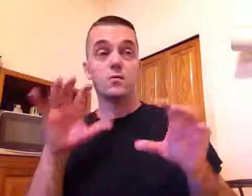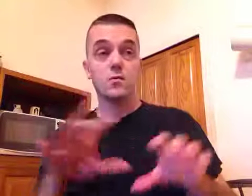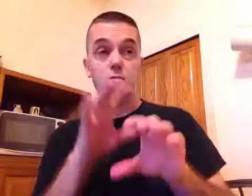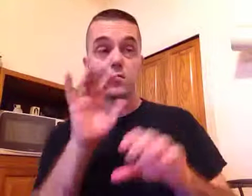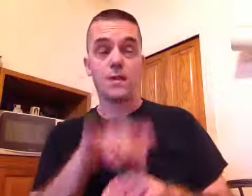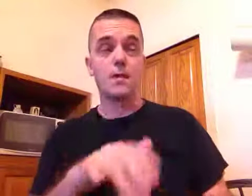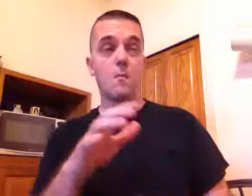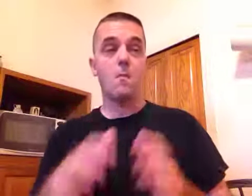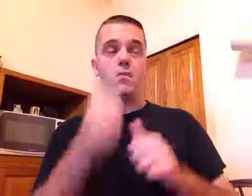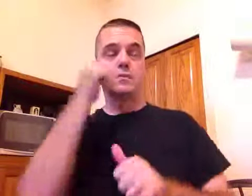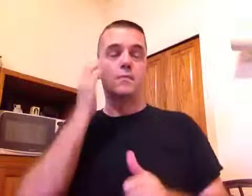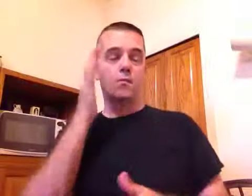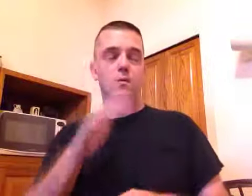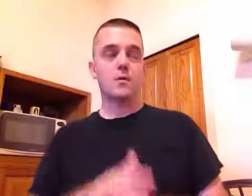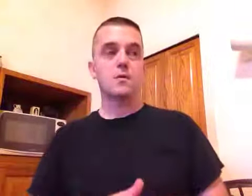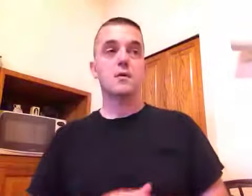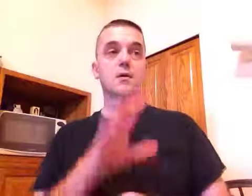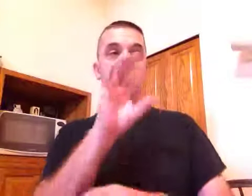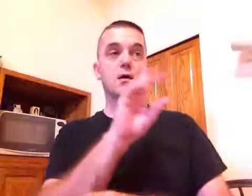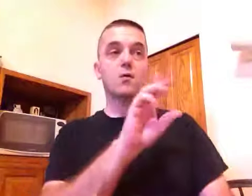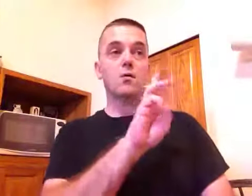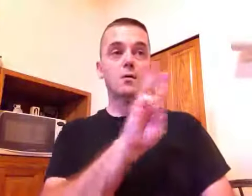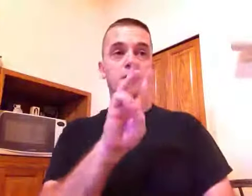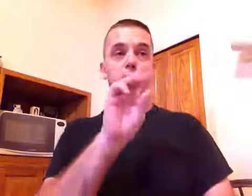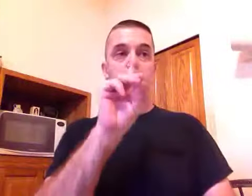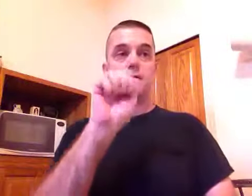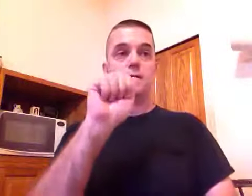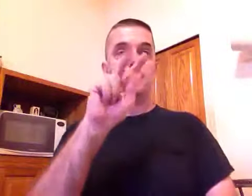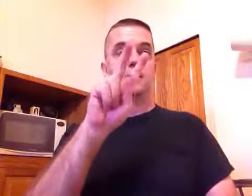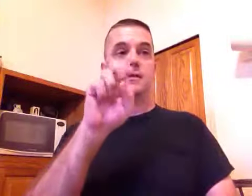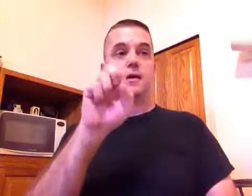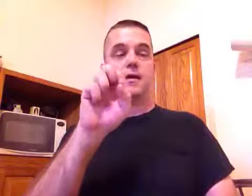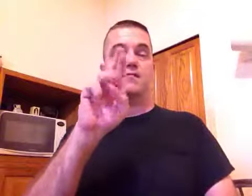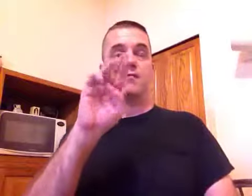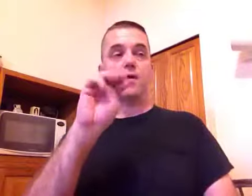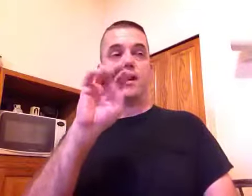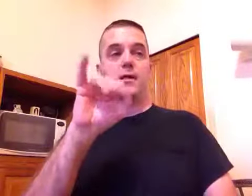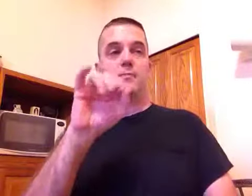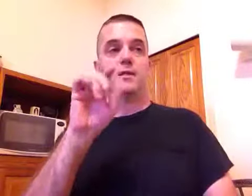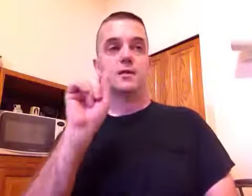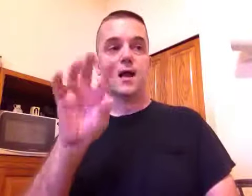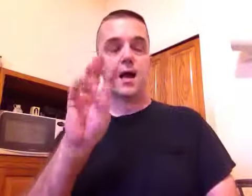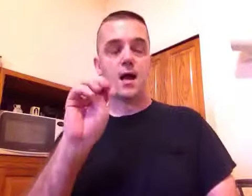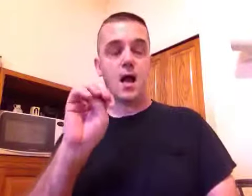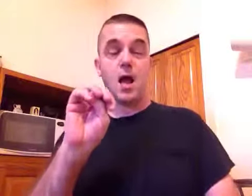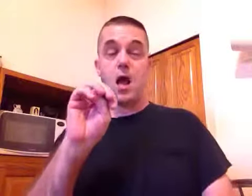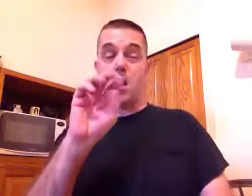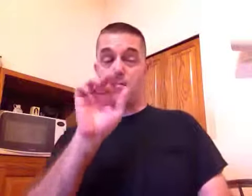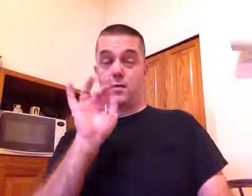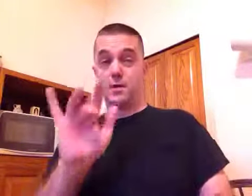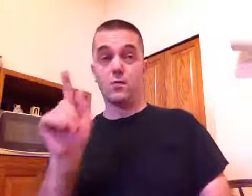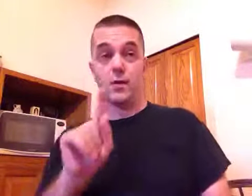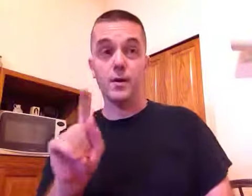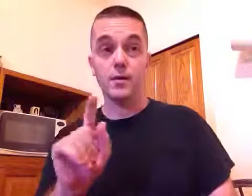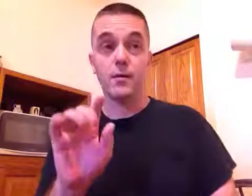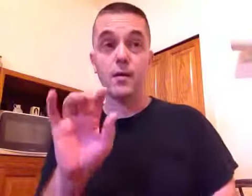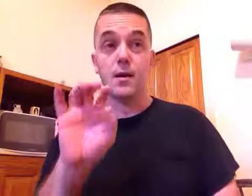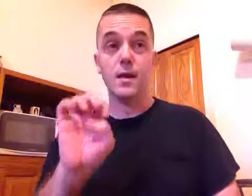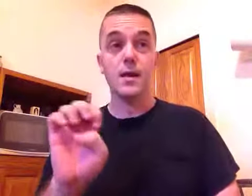will. DaveRamsey.com, click on ELP for real estate. Thanks to Matt Aaron, our chief engineer, Blake Thompson, our producer extraordinaire,